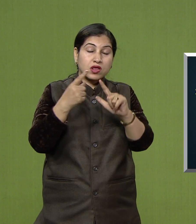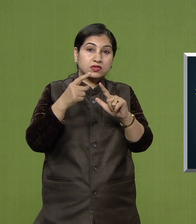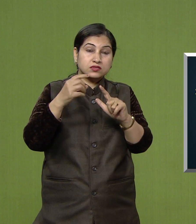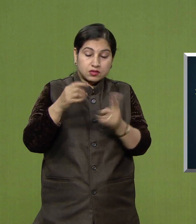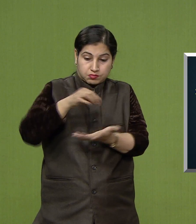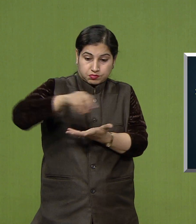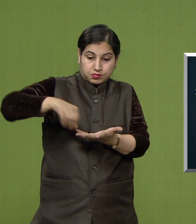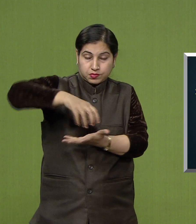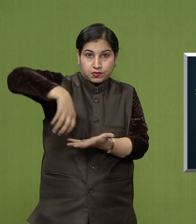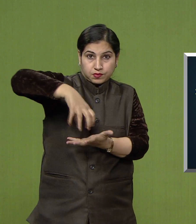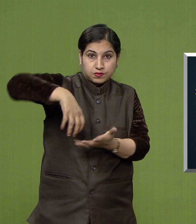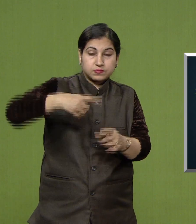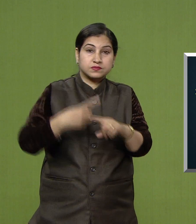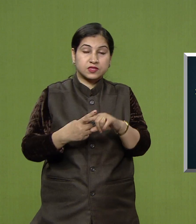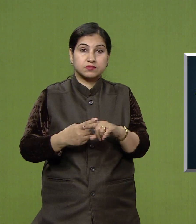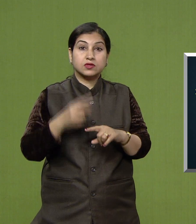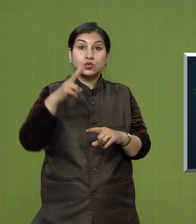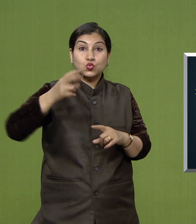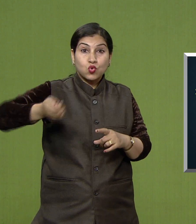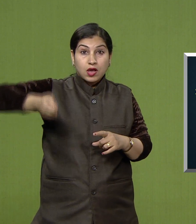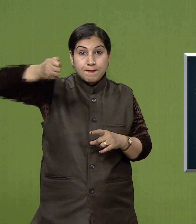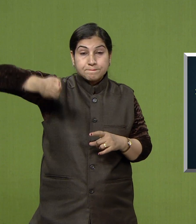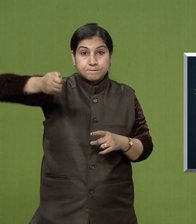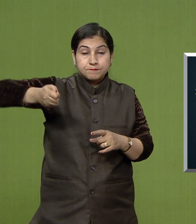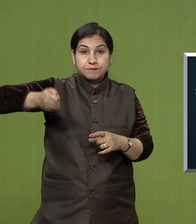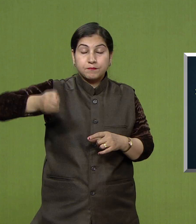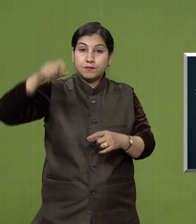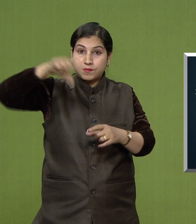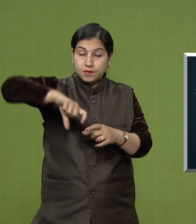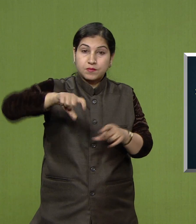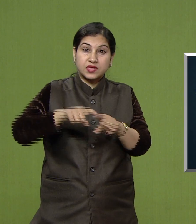of boiled water plus half teaspoon of borax powder.